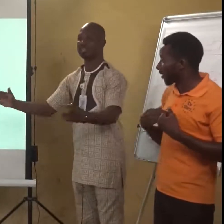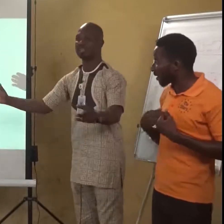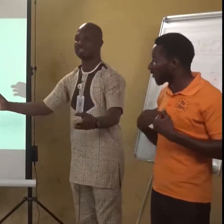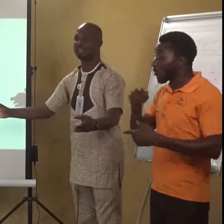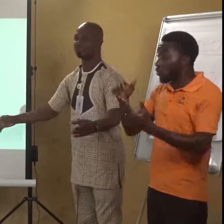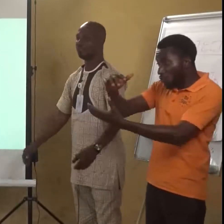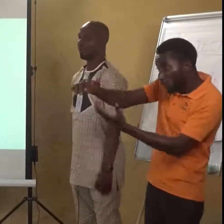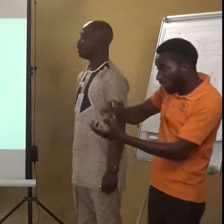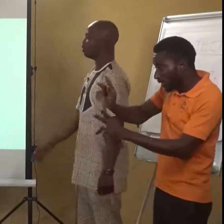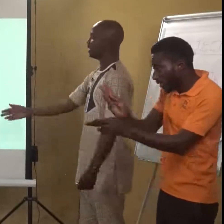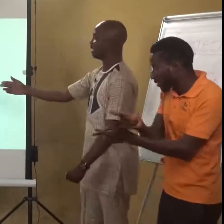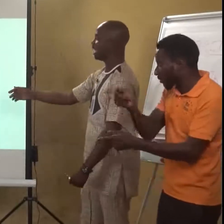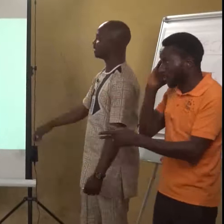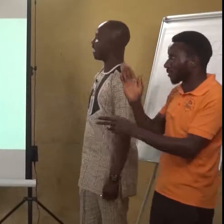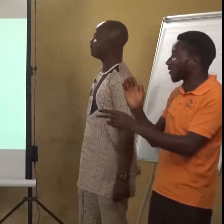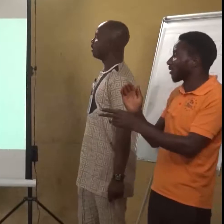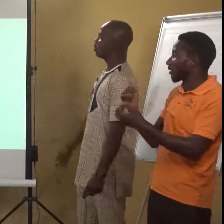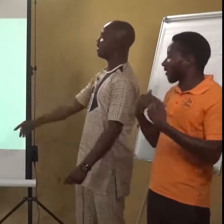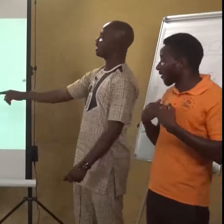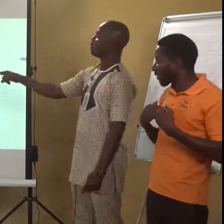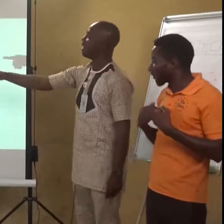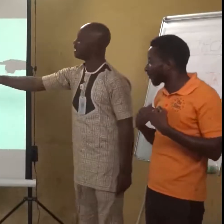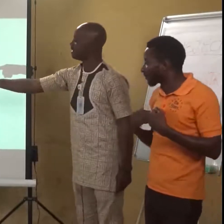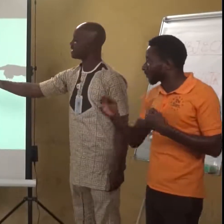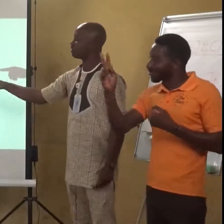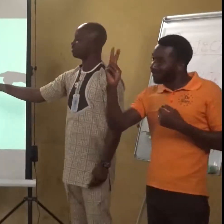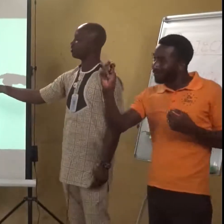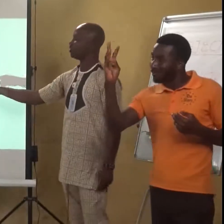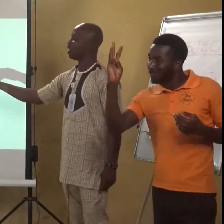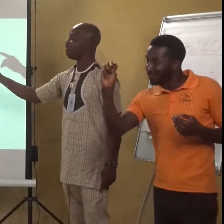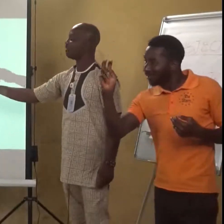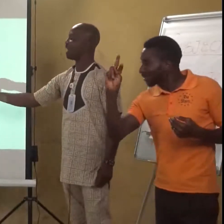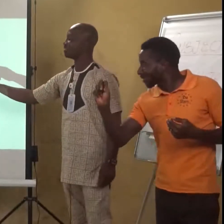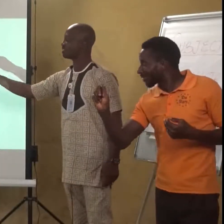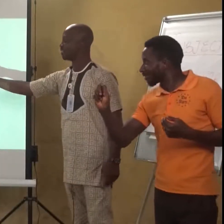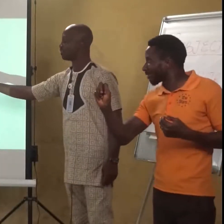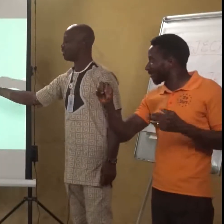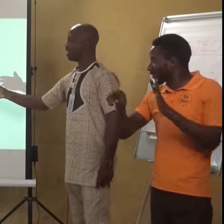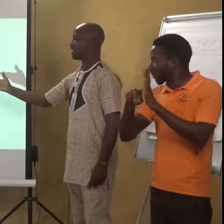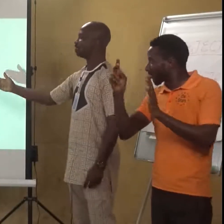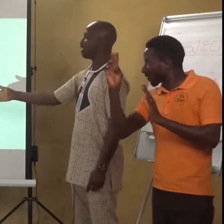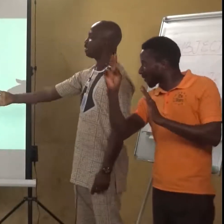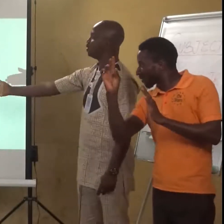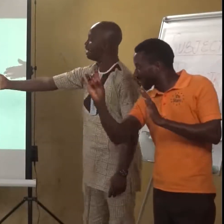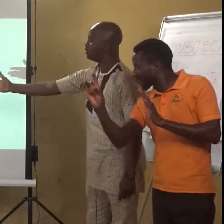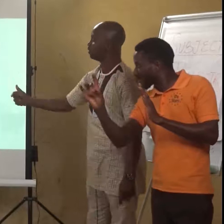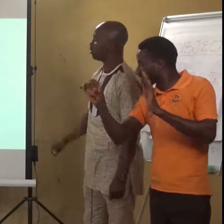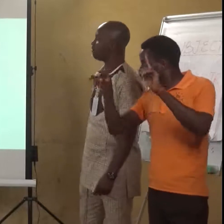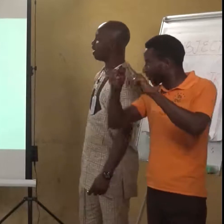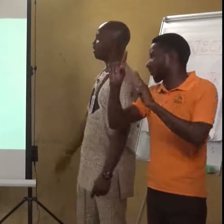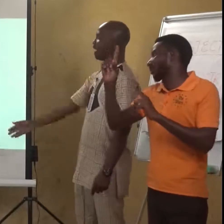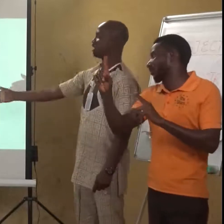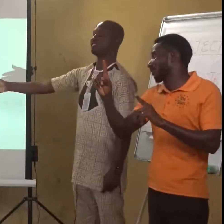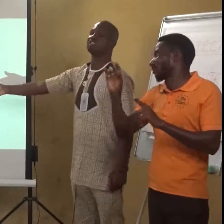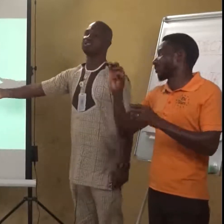collect like times. And when you collect like times, you find out that manganese has oxidation number of +7. And that is why you will name this